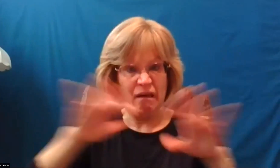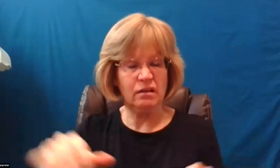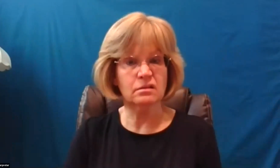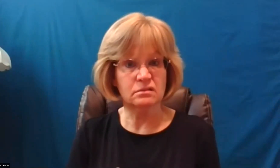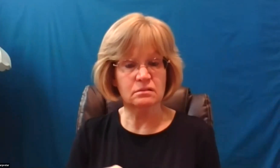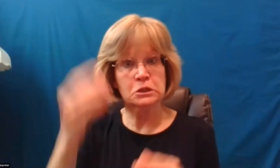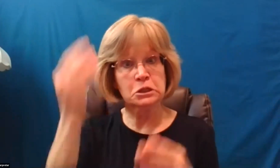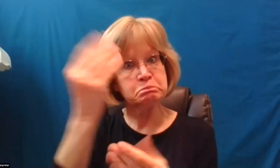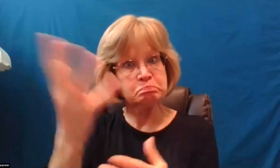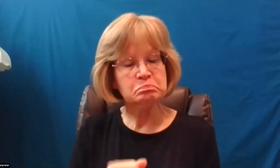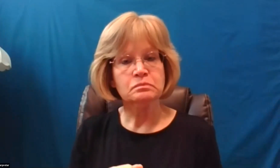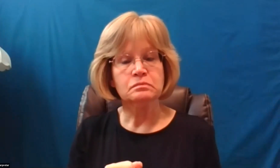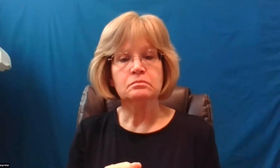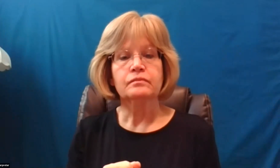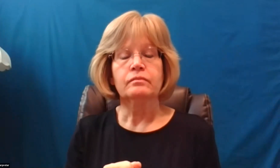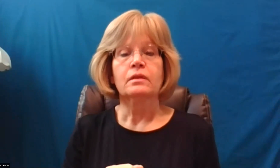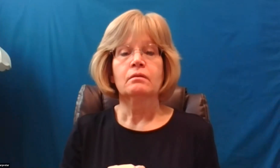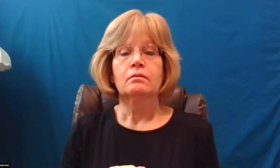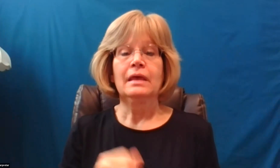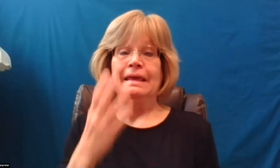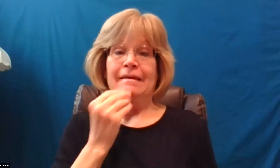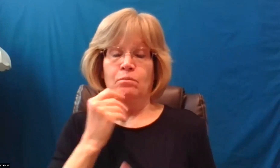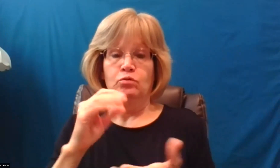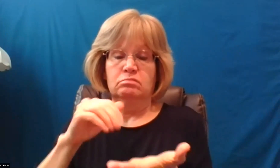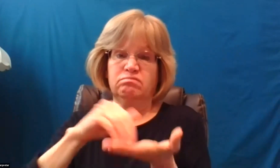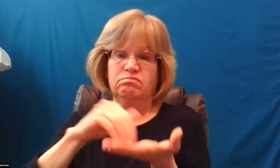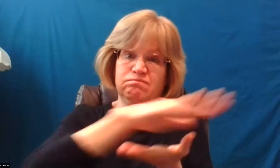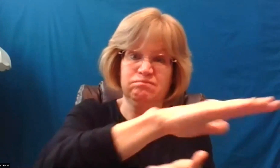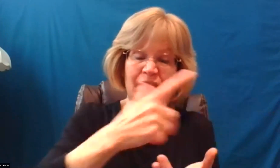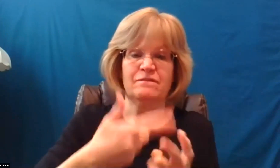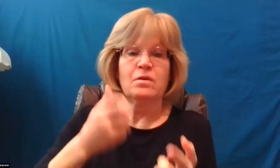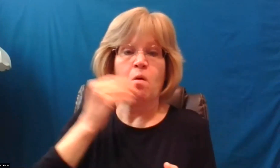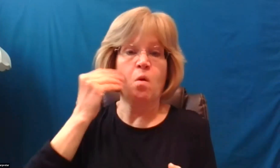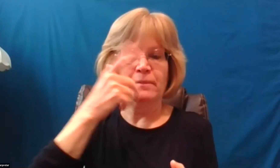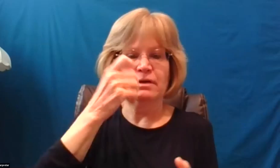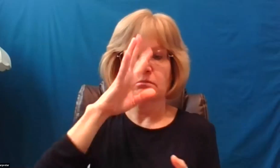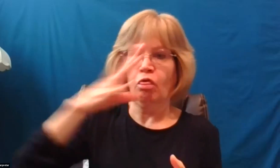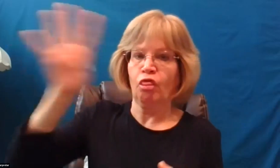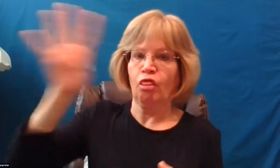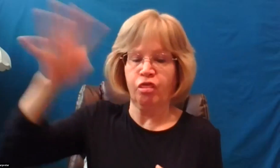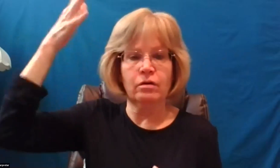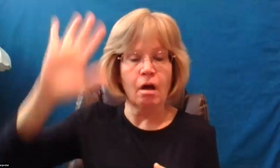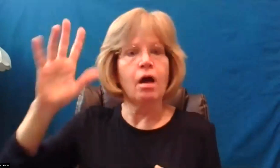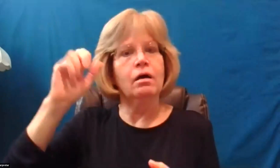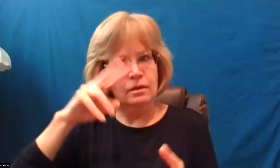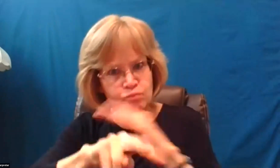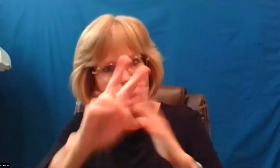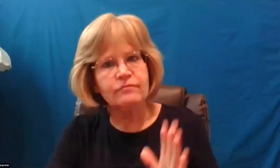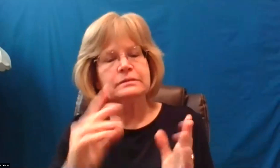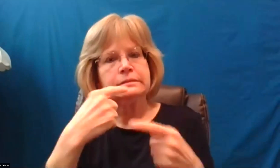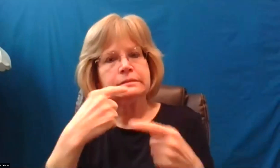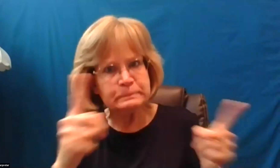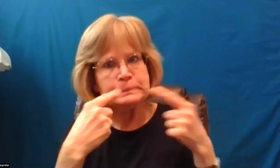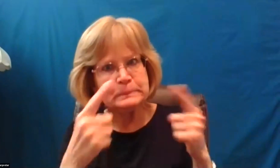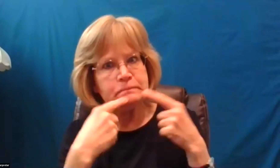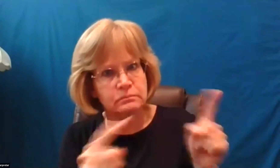that removed God's people from their homeland after years of habitually thumbing their noses at God was announced by prophets again and